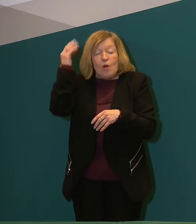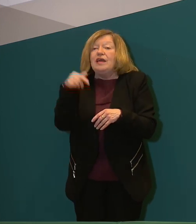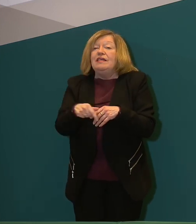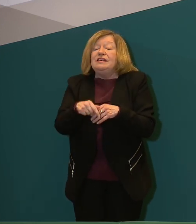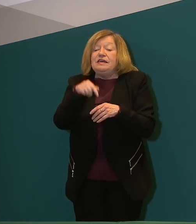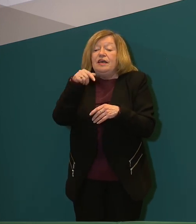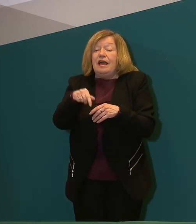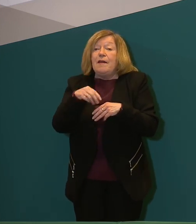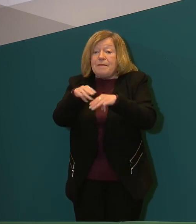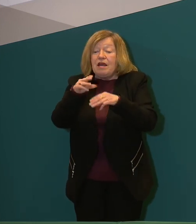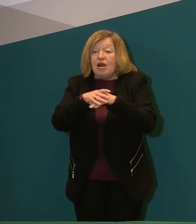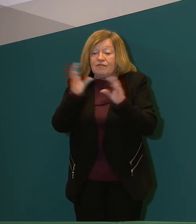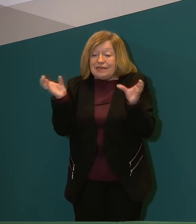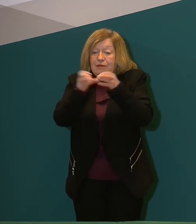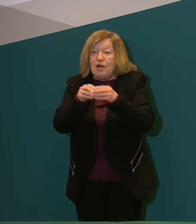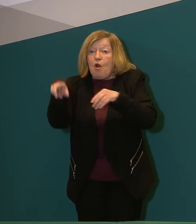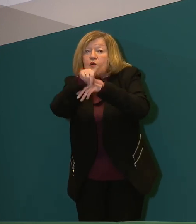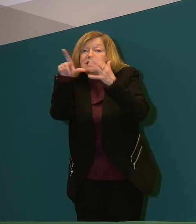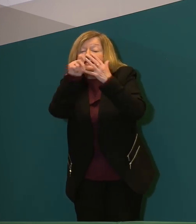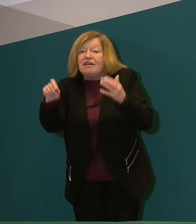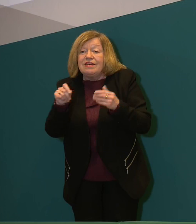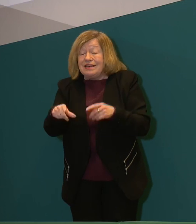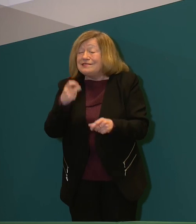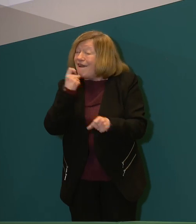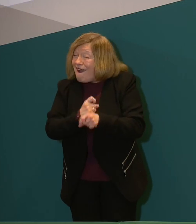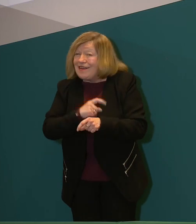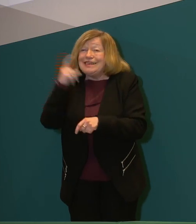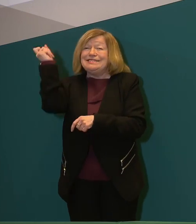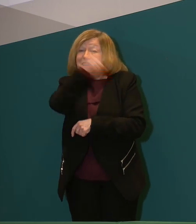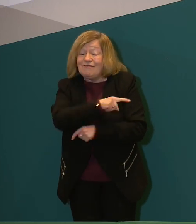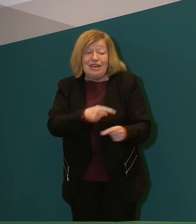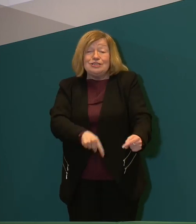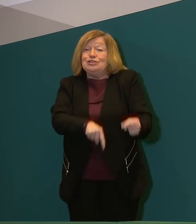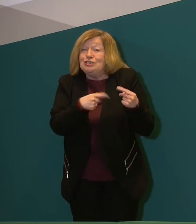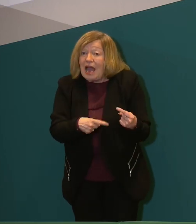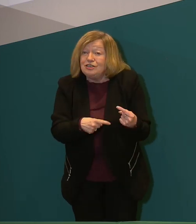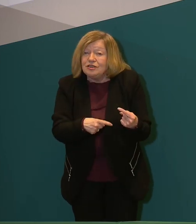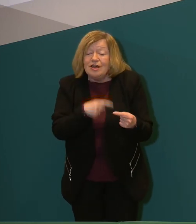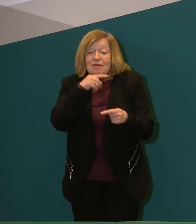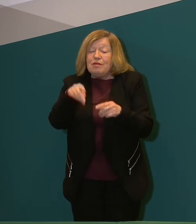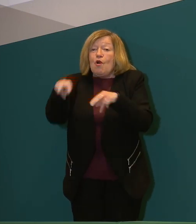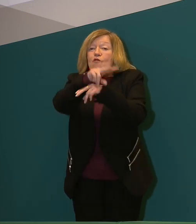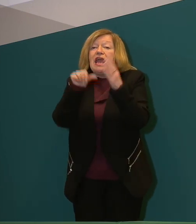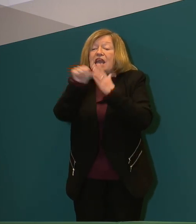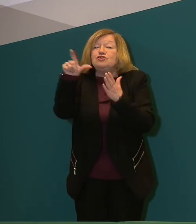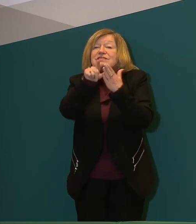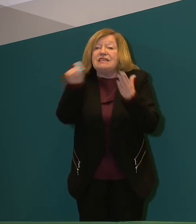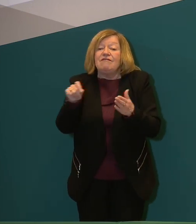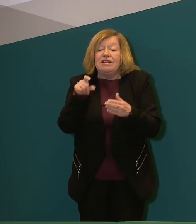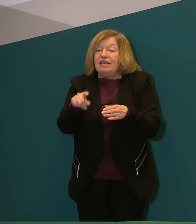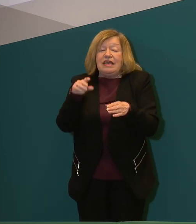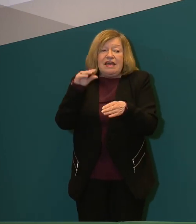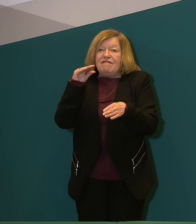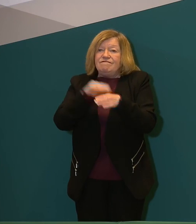that particular measure of cocooning is a very hard and difficult measure and challenging measure for people. For people over the age of 70, it's effectively asking